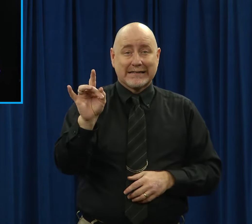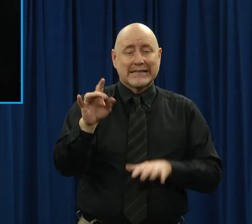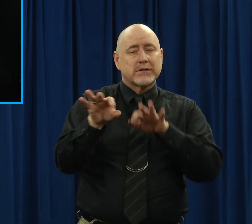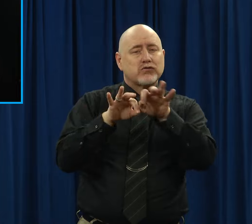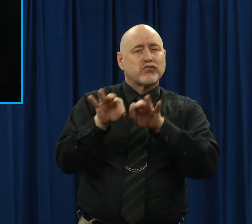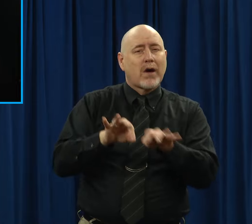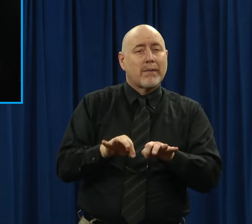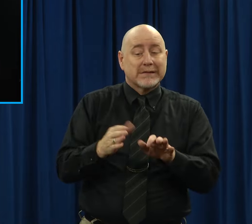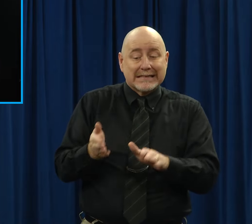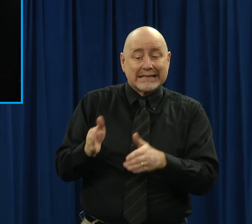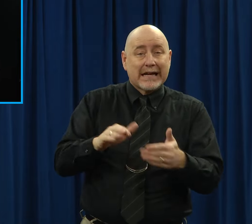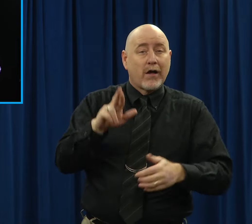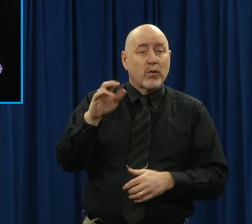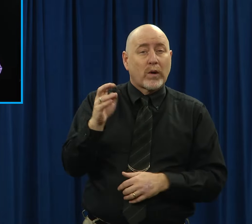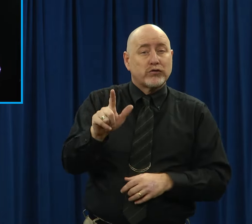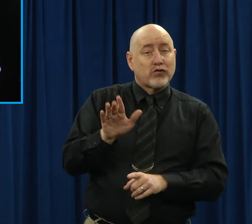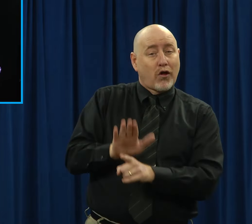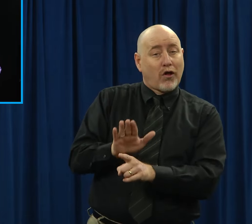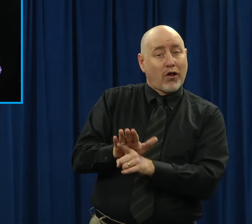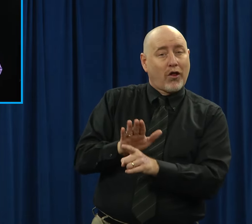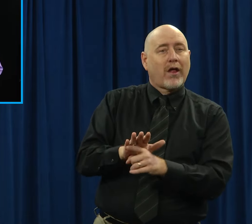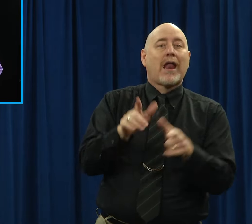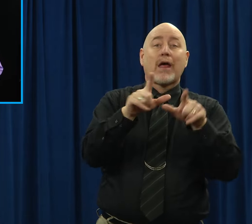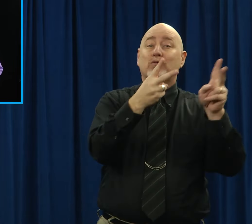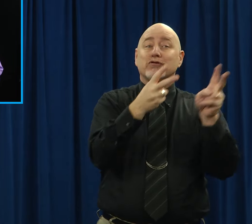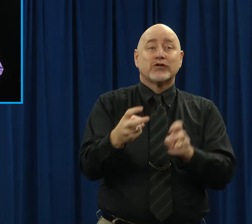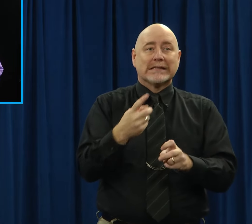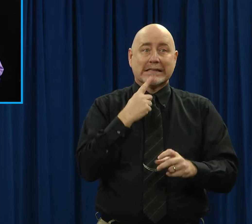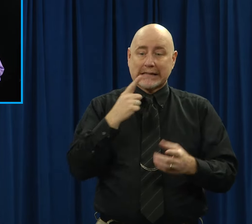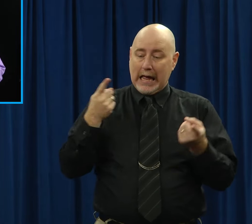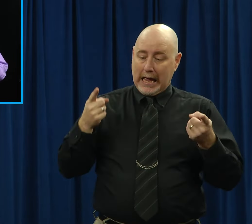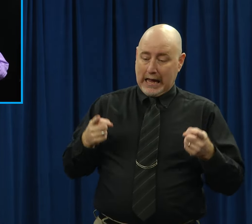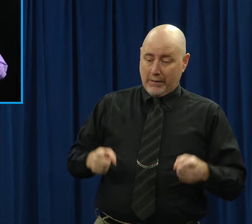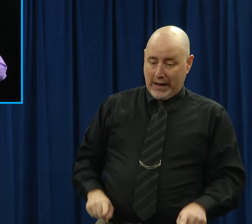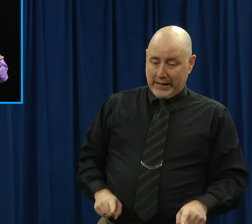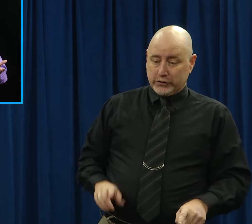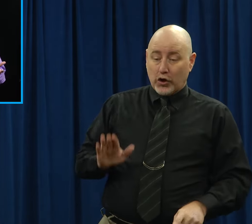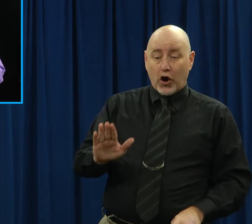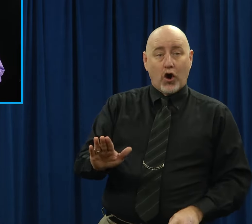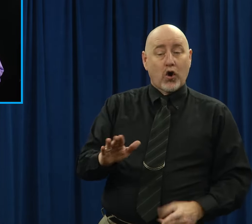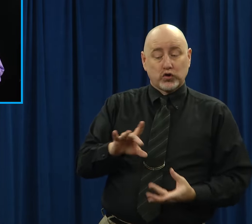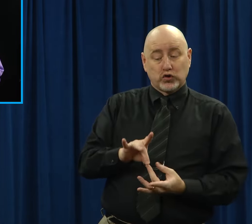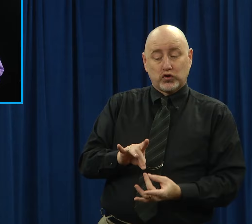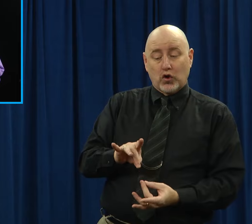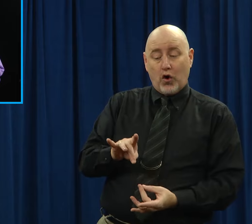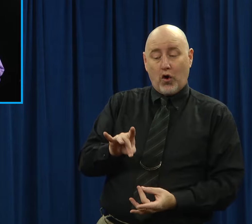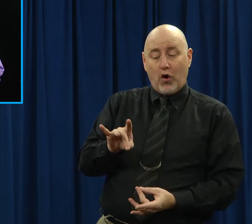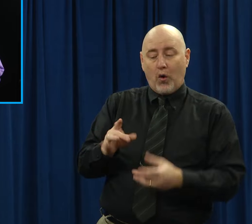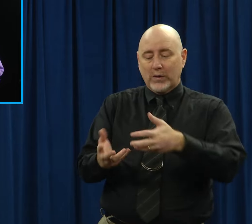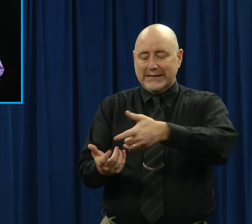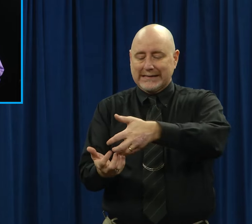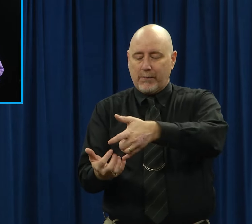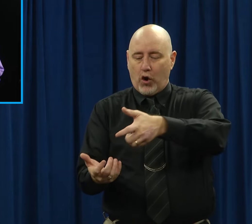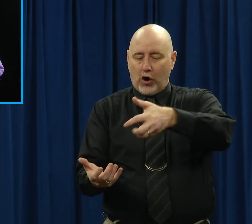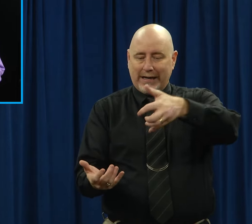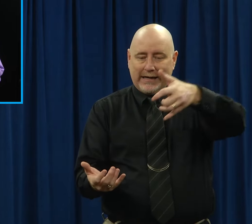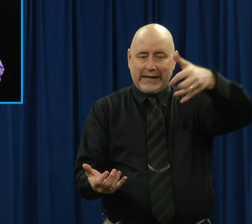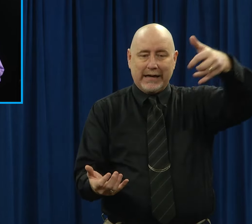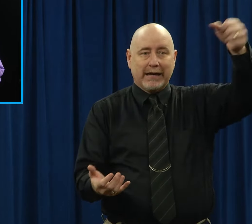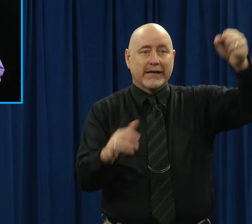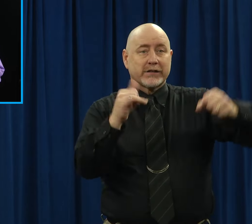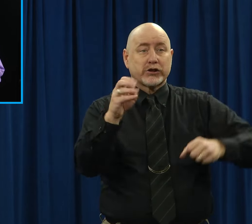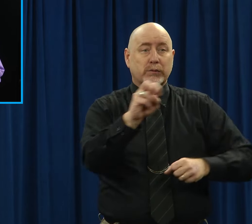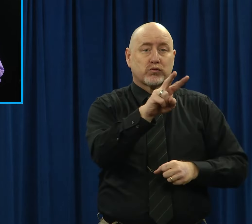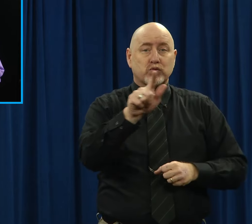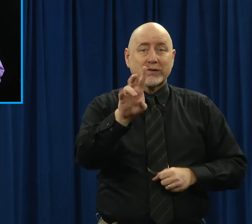Genesis 35:18 describes the death of Rachel, and it uses this language, and it came to pass as her soul was